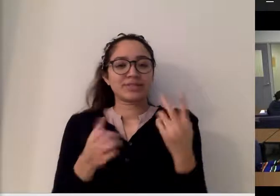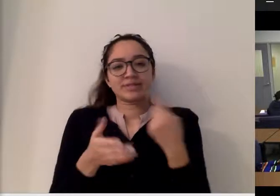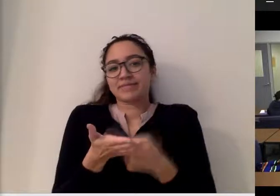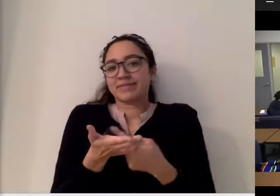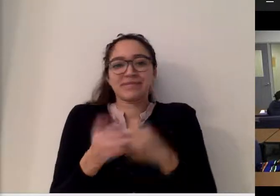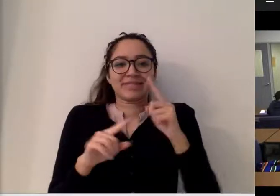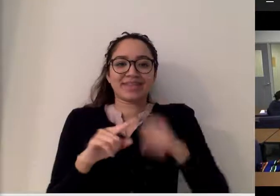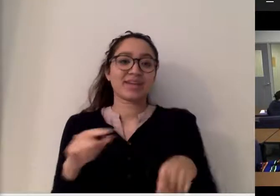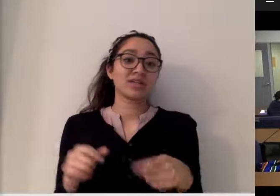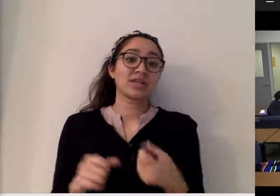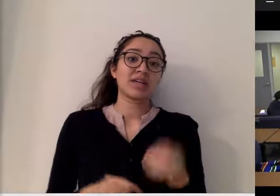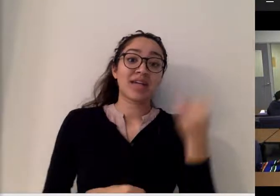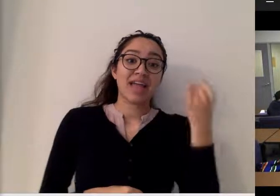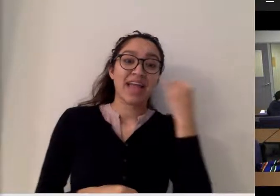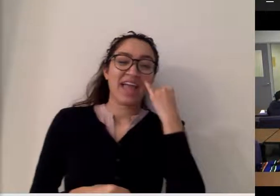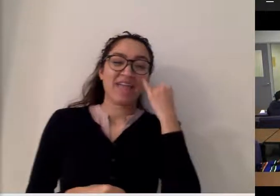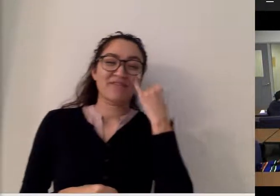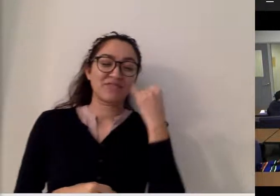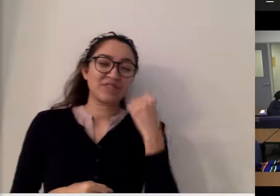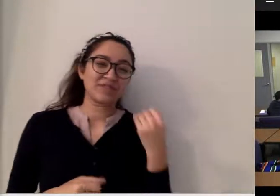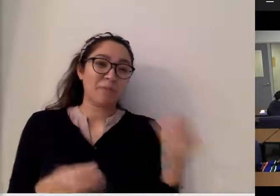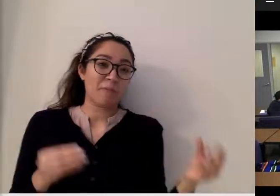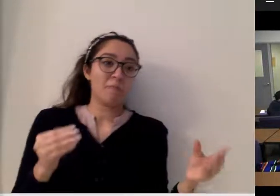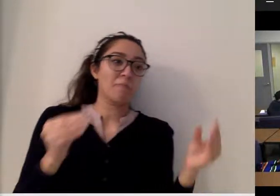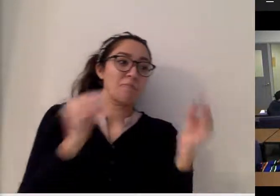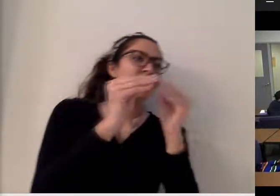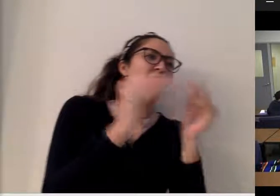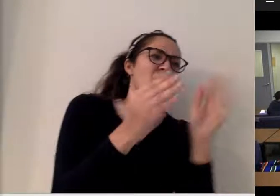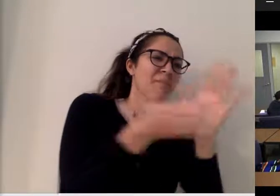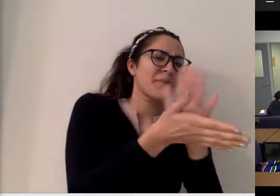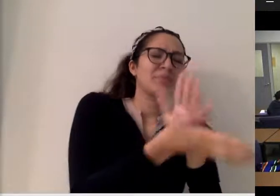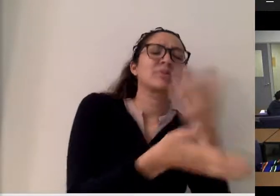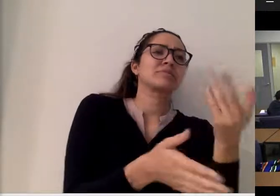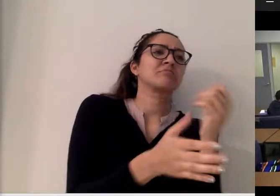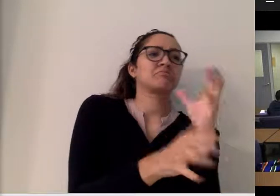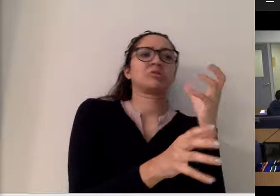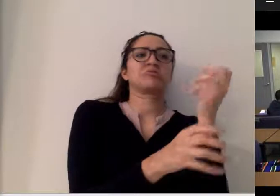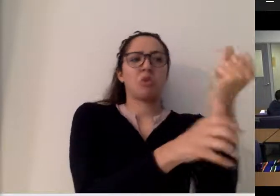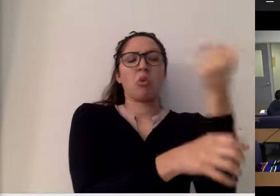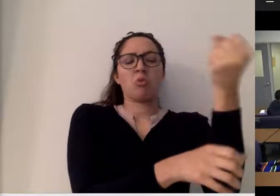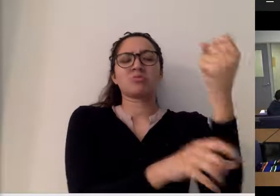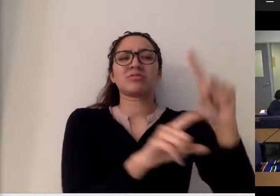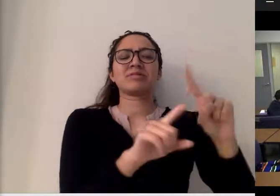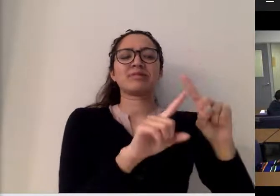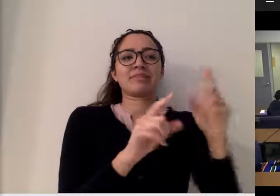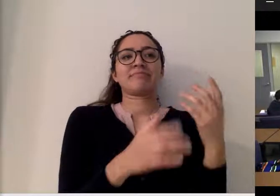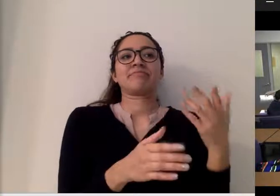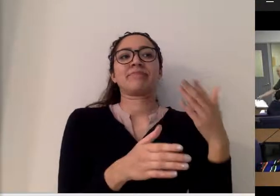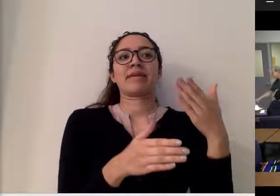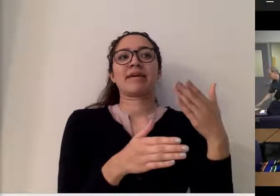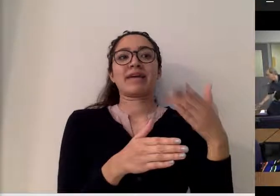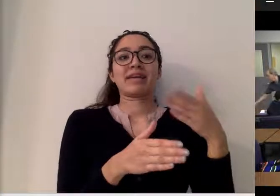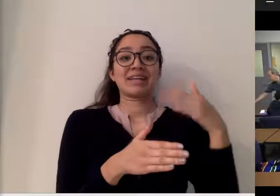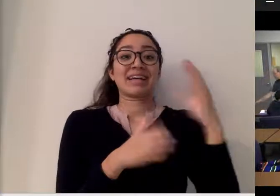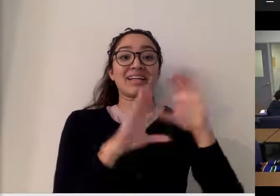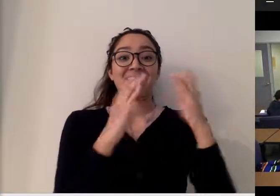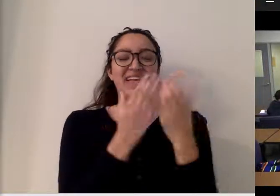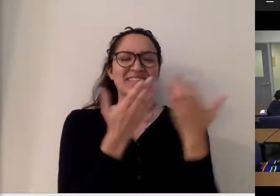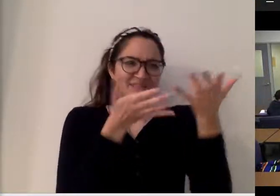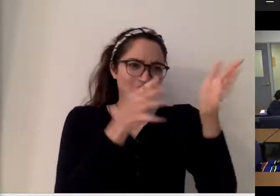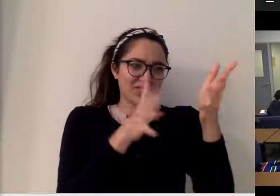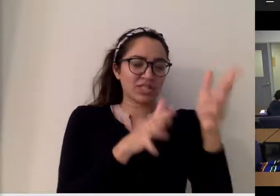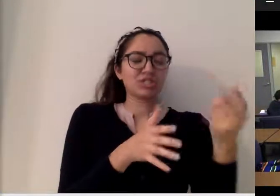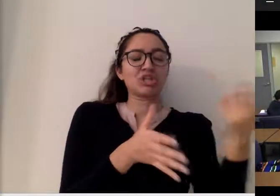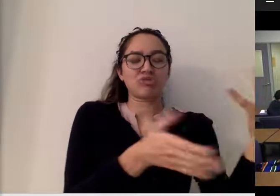If there are extras back there, you can just hold on to them and I'll get them at the end. And actually, let me put some here in case people show up